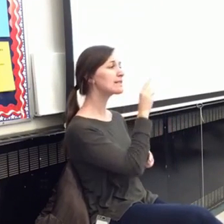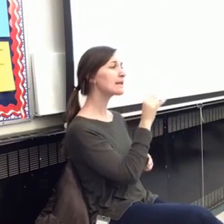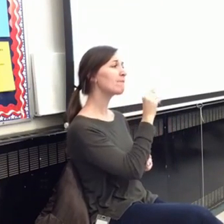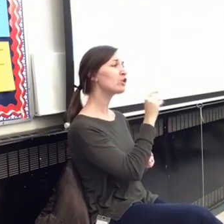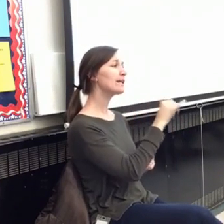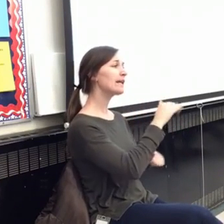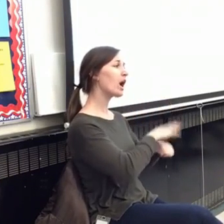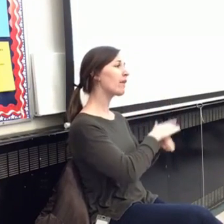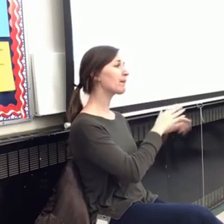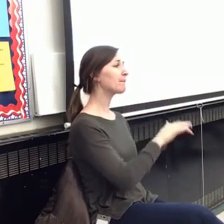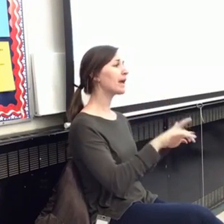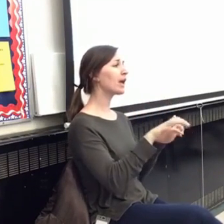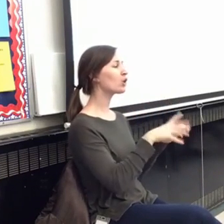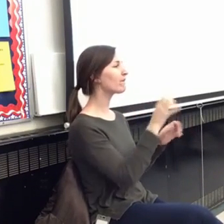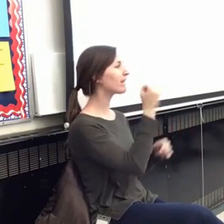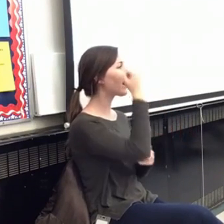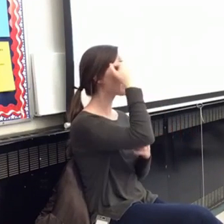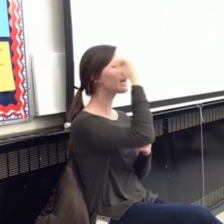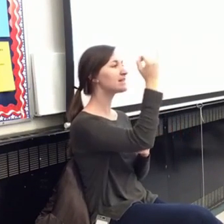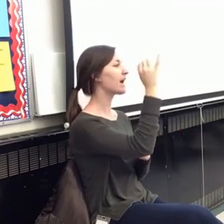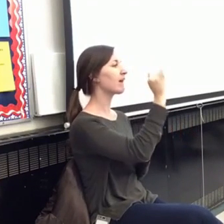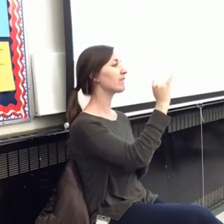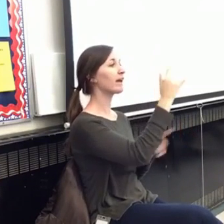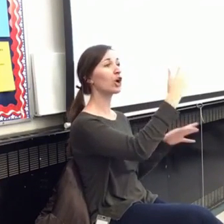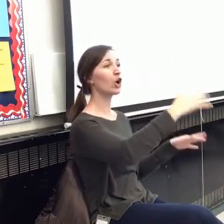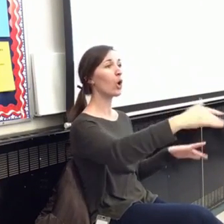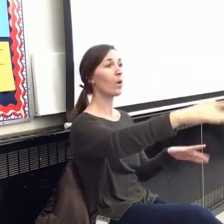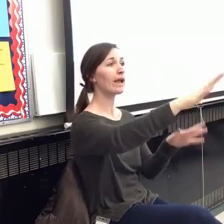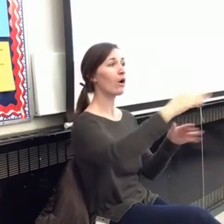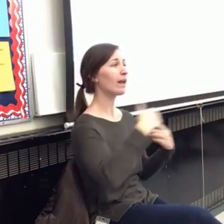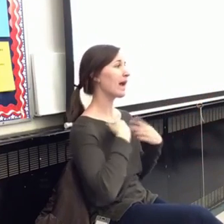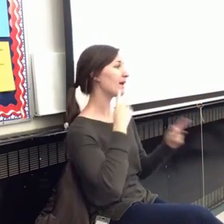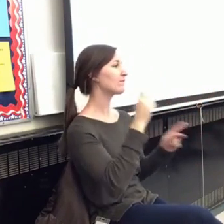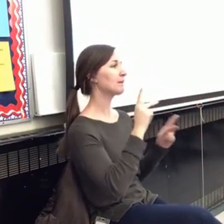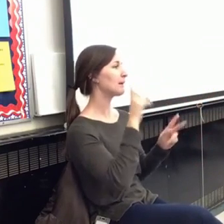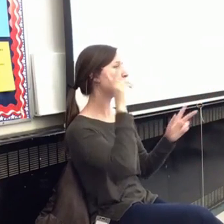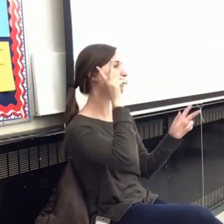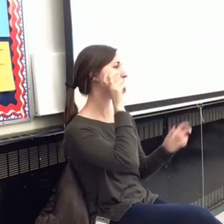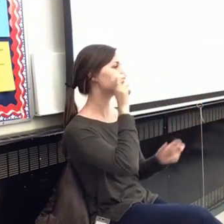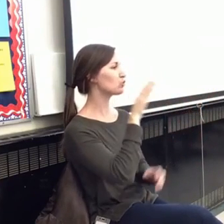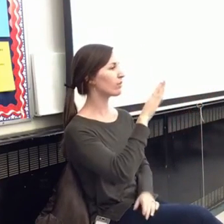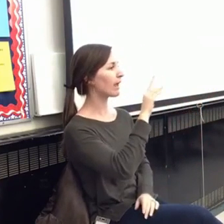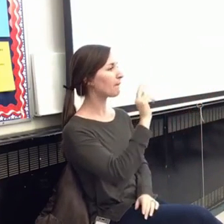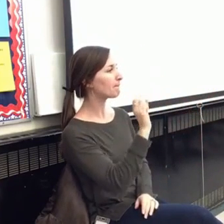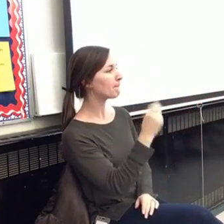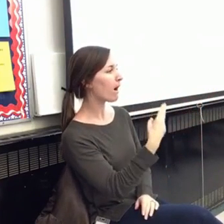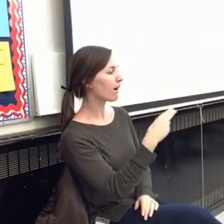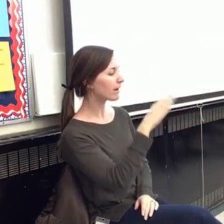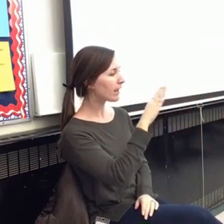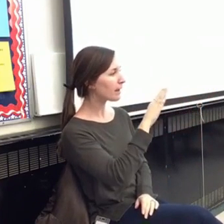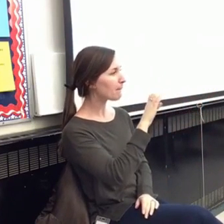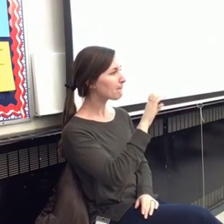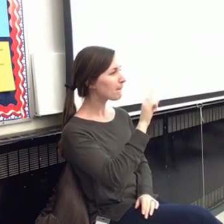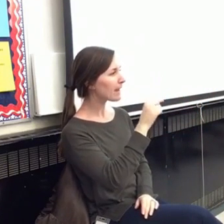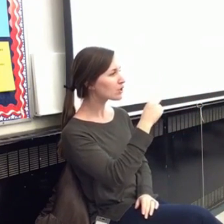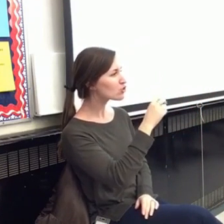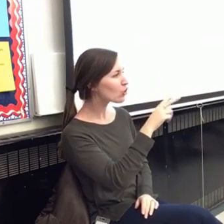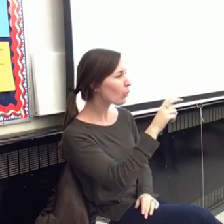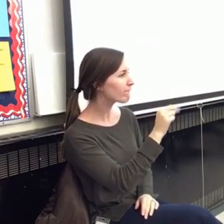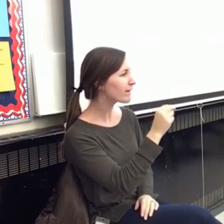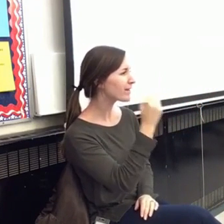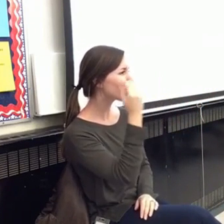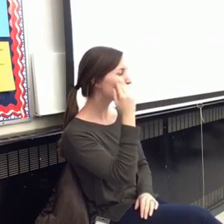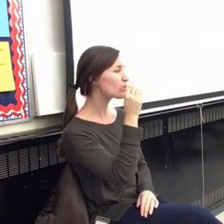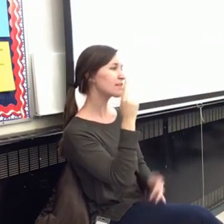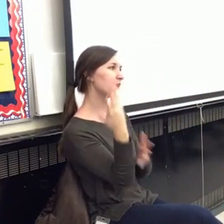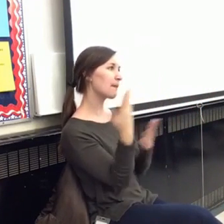It's the idea of going out into, like, the boonies and then having people listen to, like, Bach and Beethoven. They bring a lot of arts and culture into